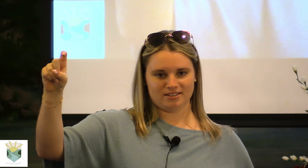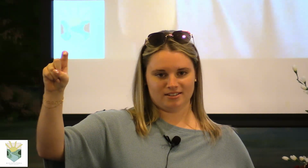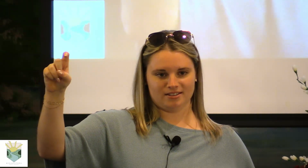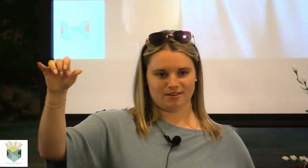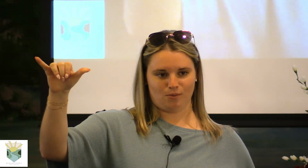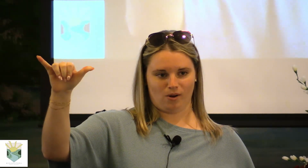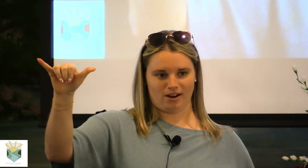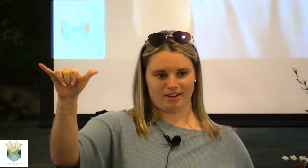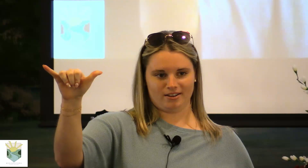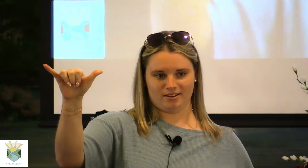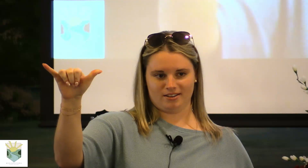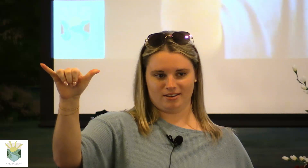Y,